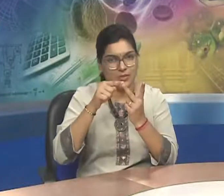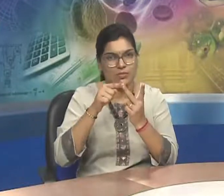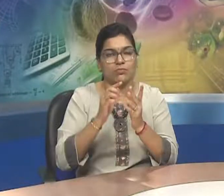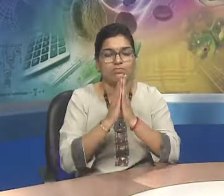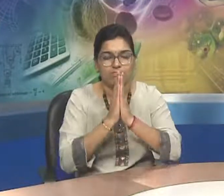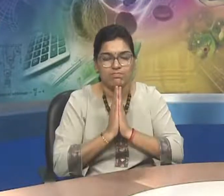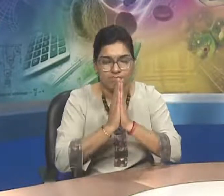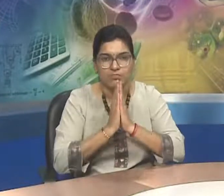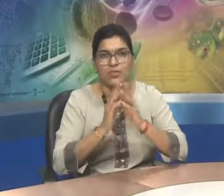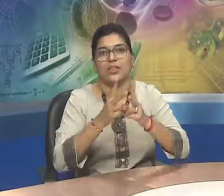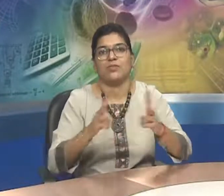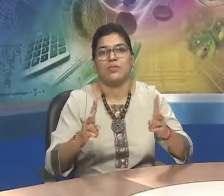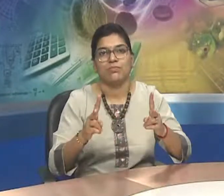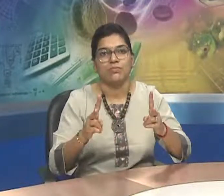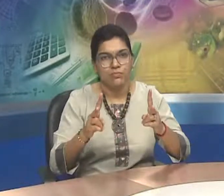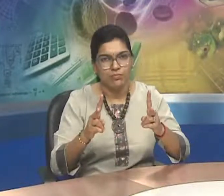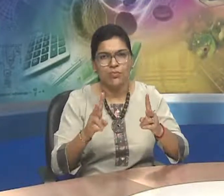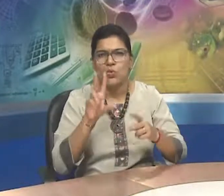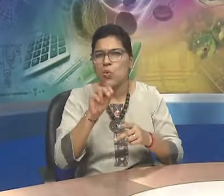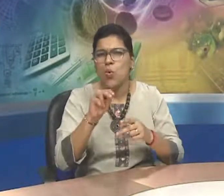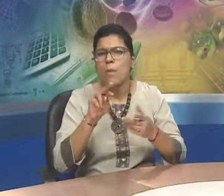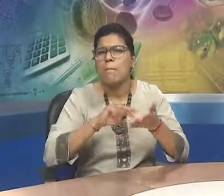You can see the right answer is the second